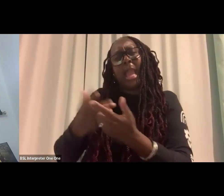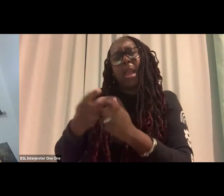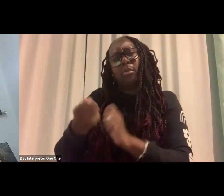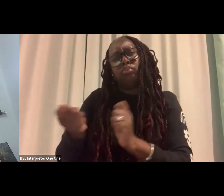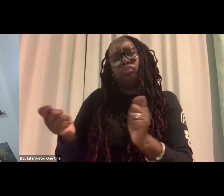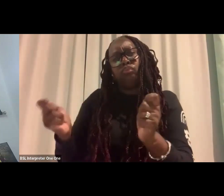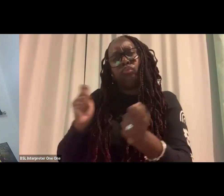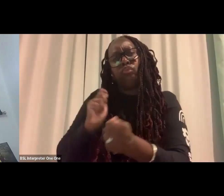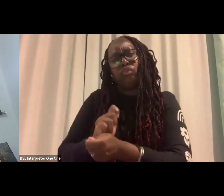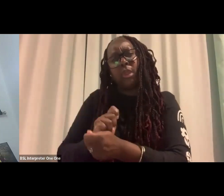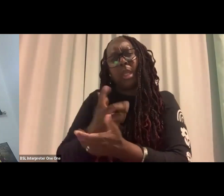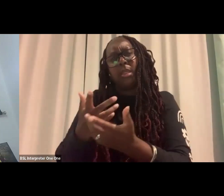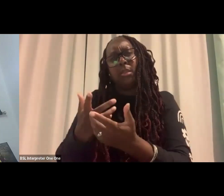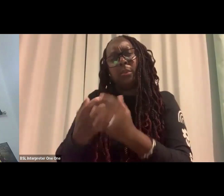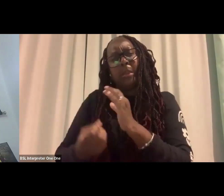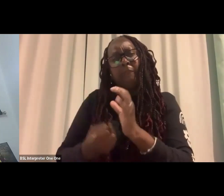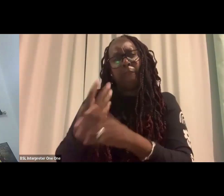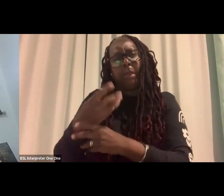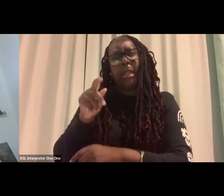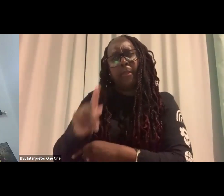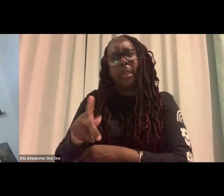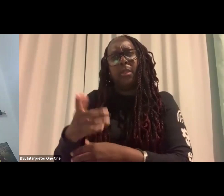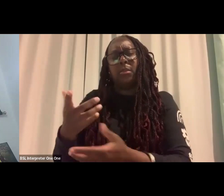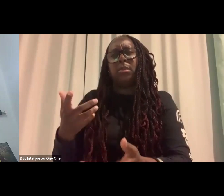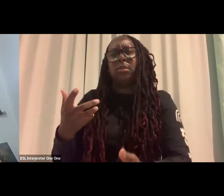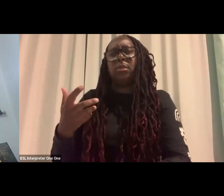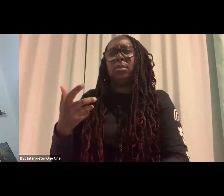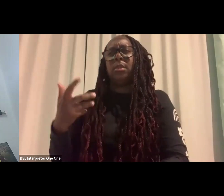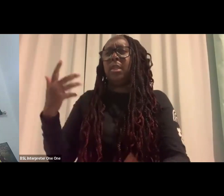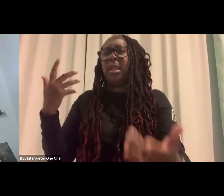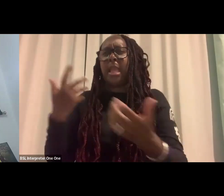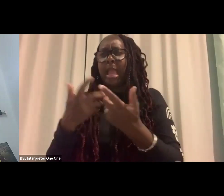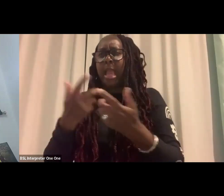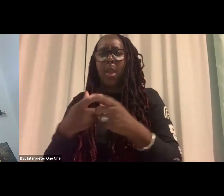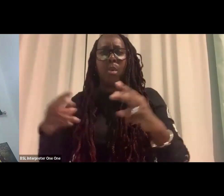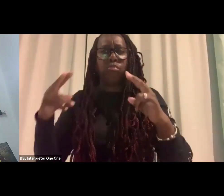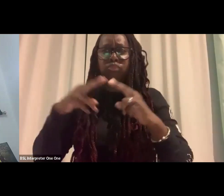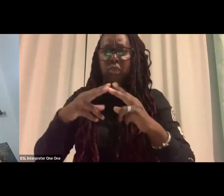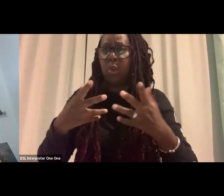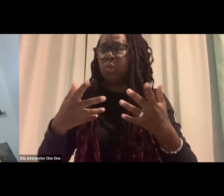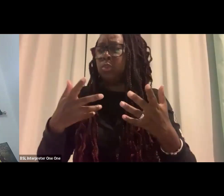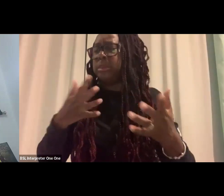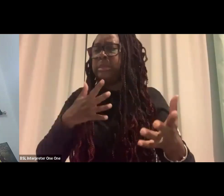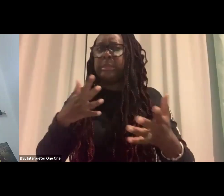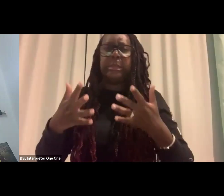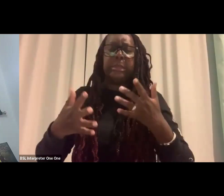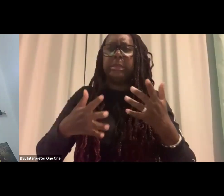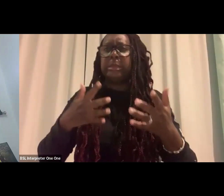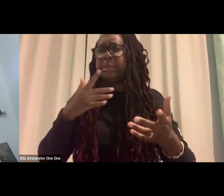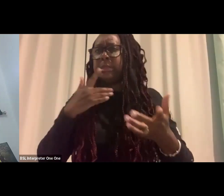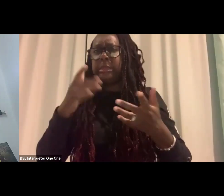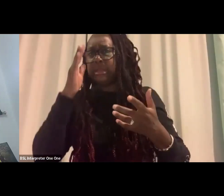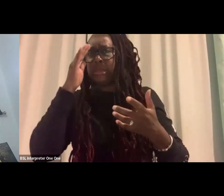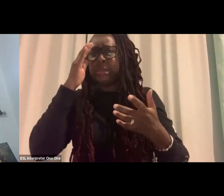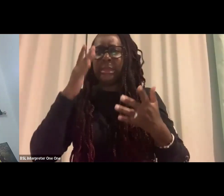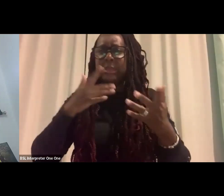our development, how we reorganize our development approach. Is it always the wealth,